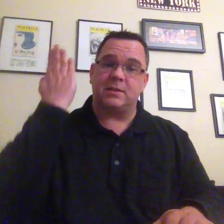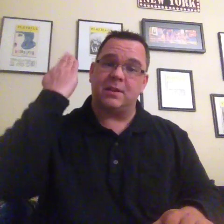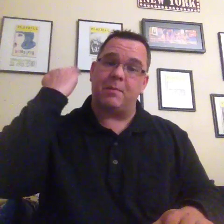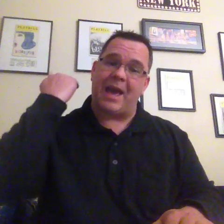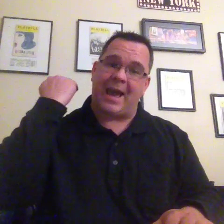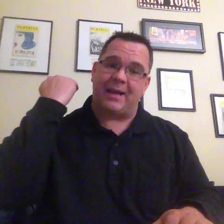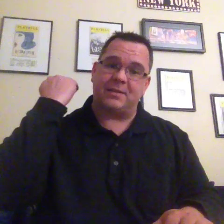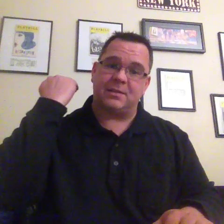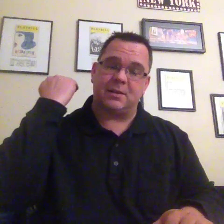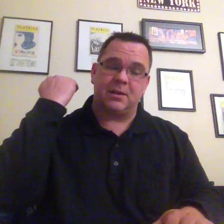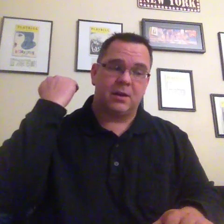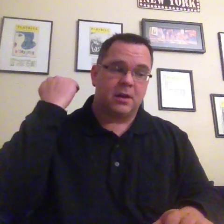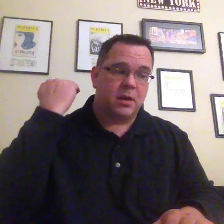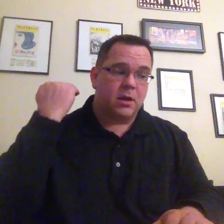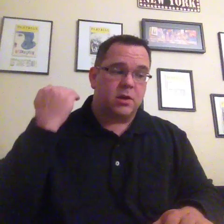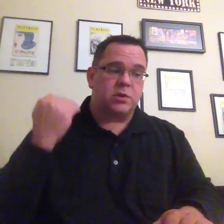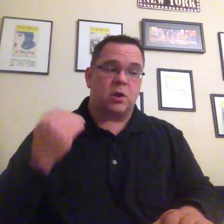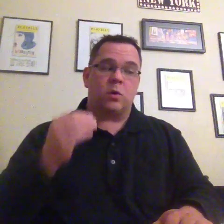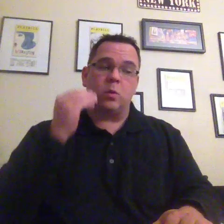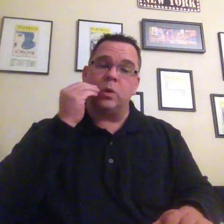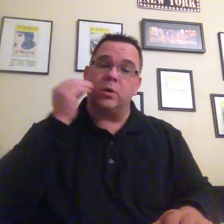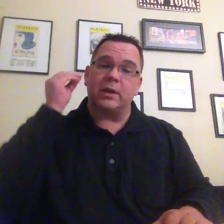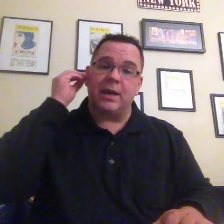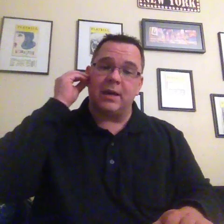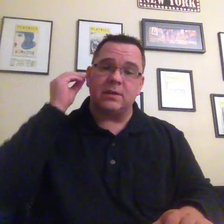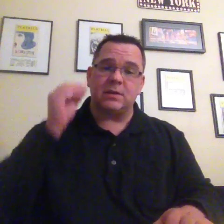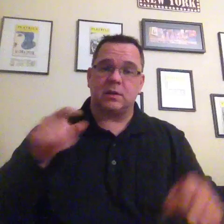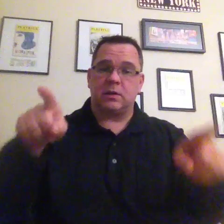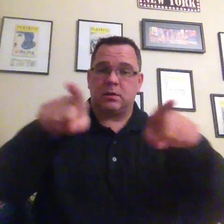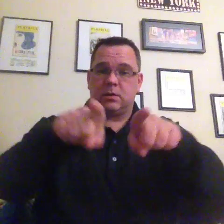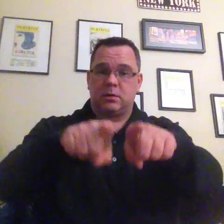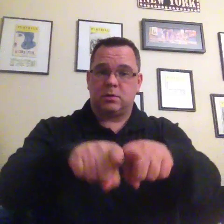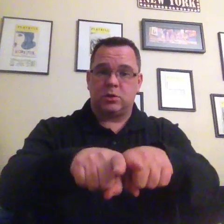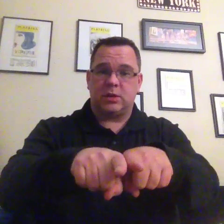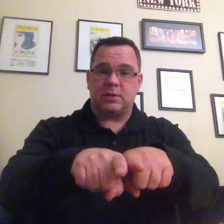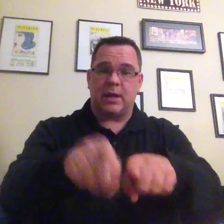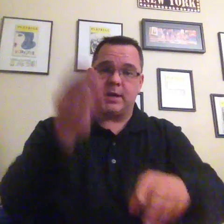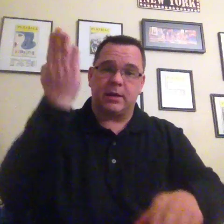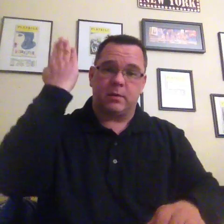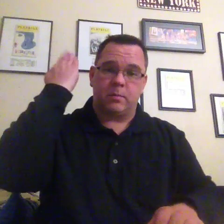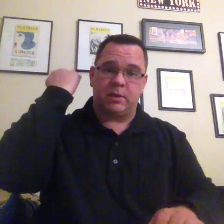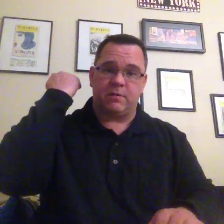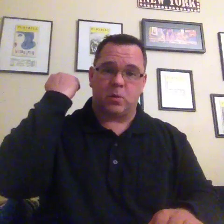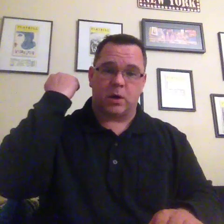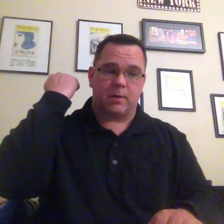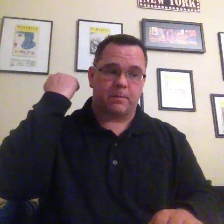the past. So we'll kiss just like before.